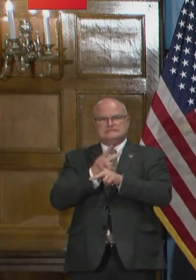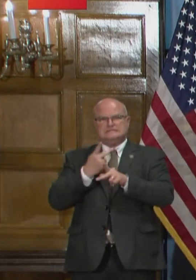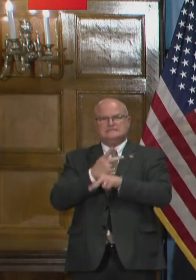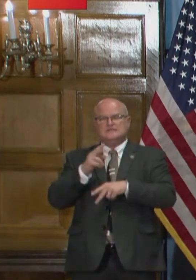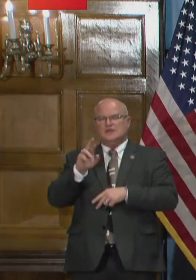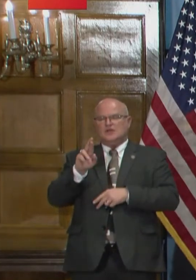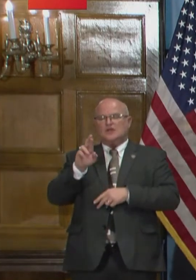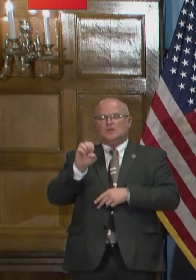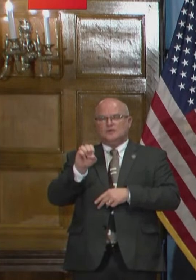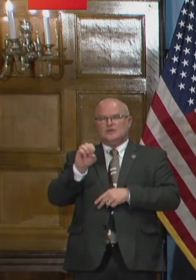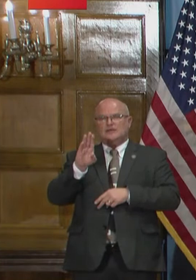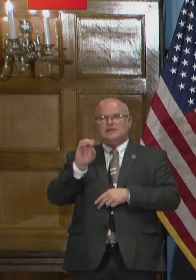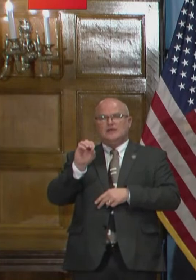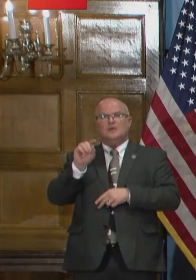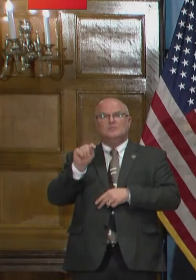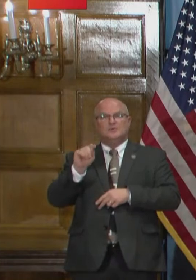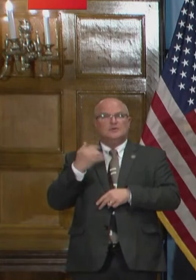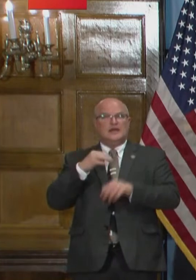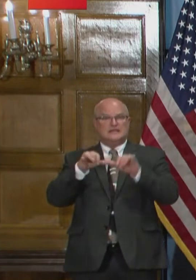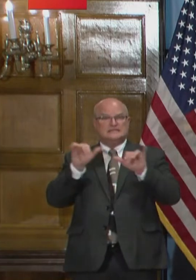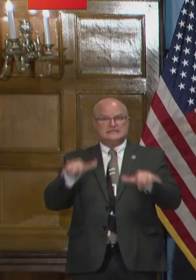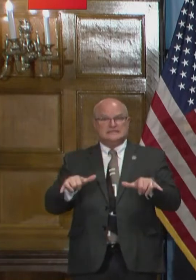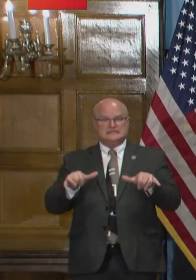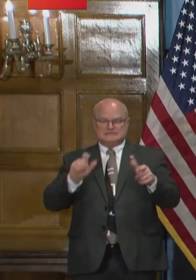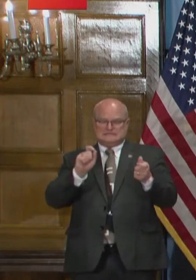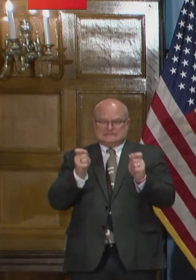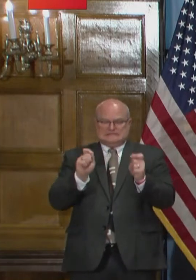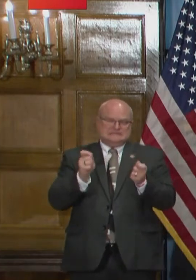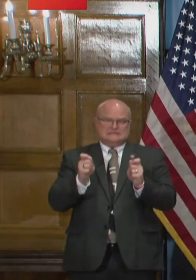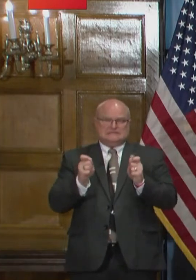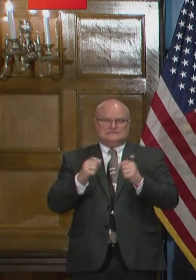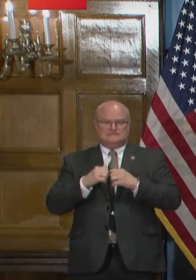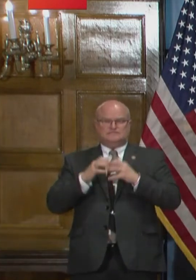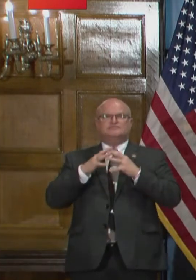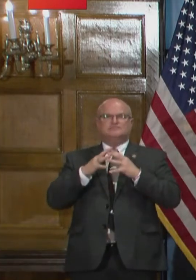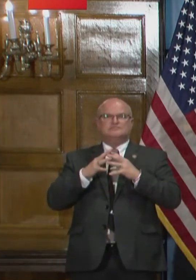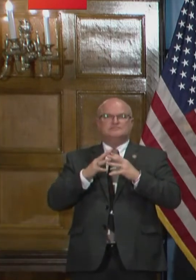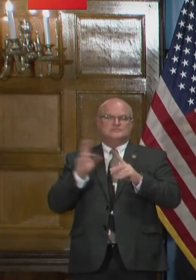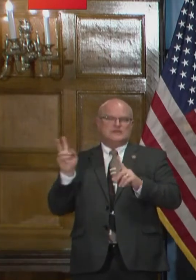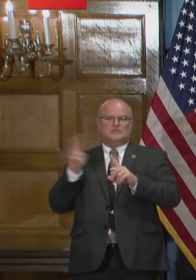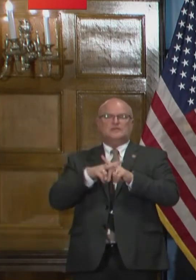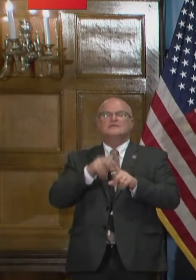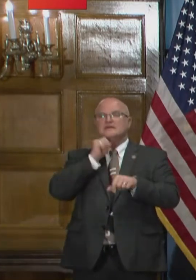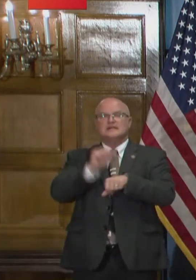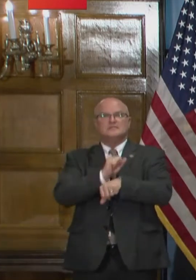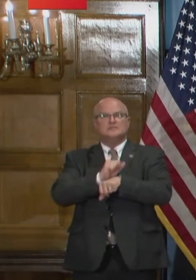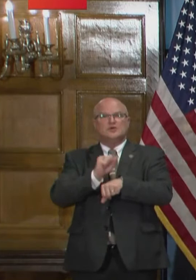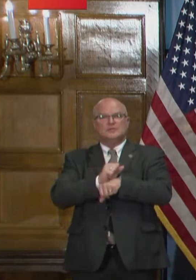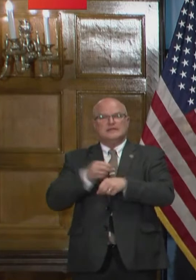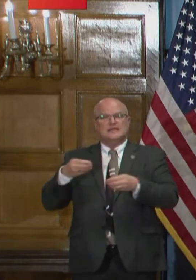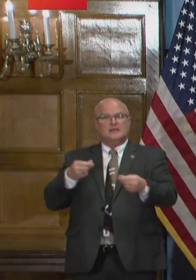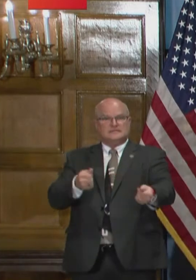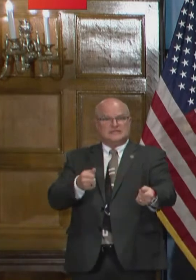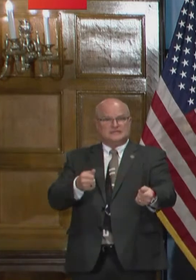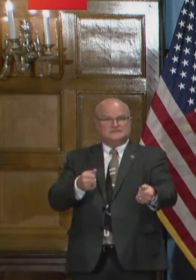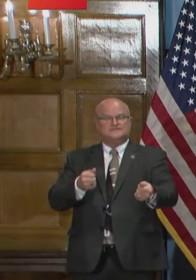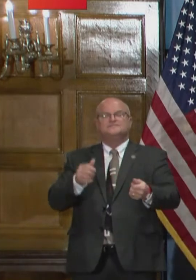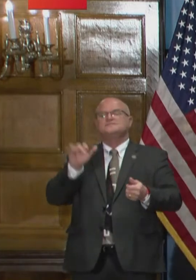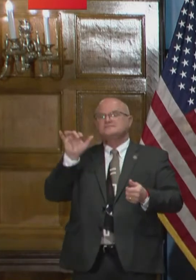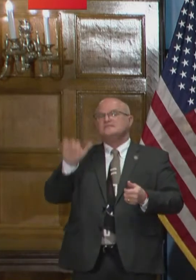because there's a different amount that has to be applied to the unemployment compensation,